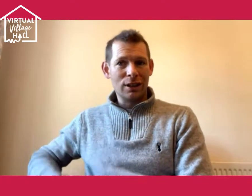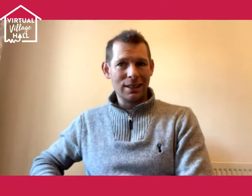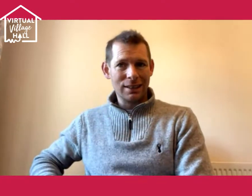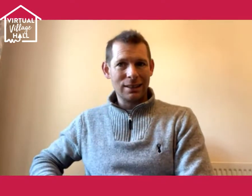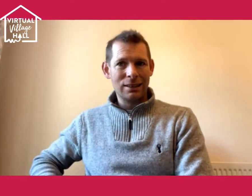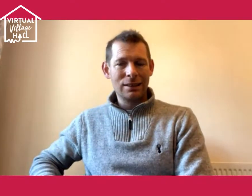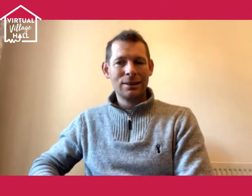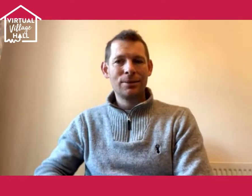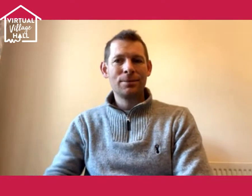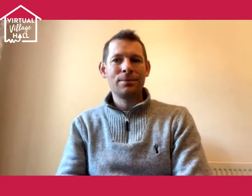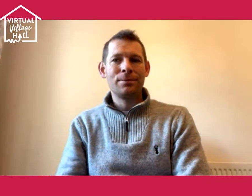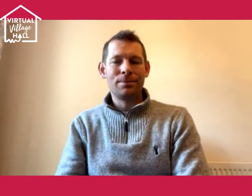Chinese.